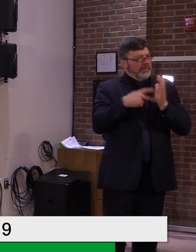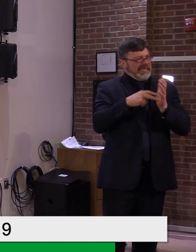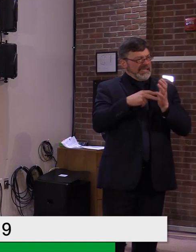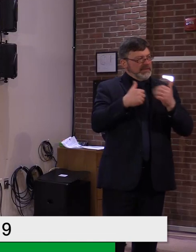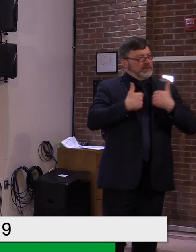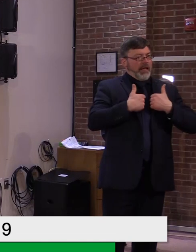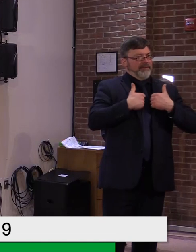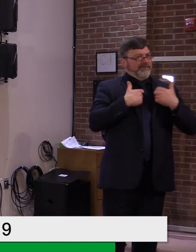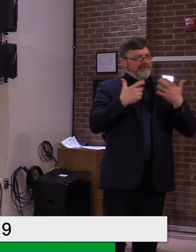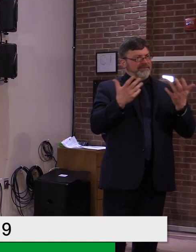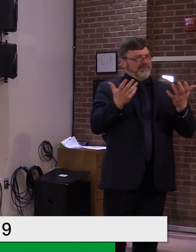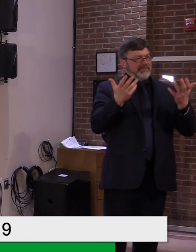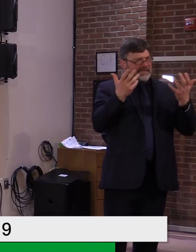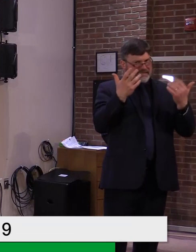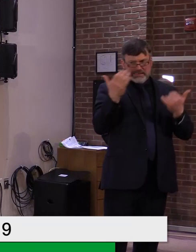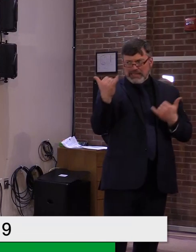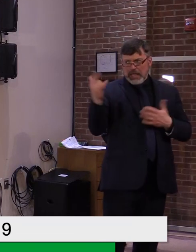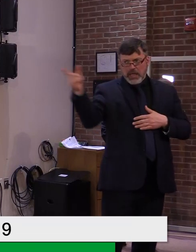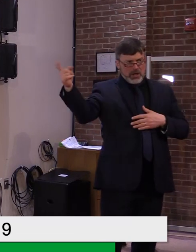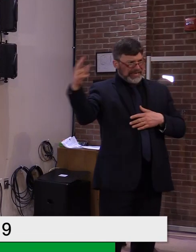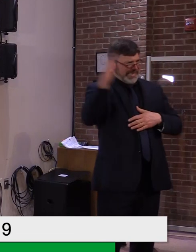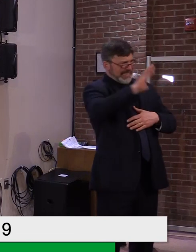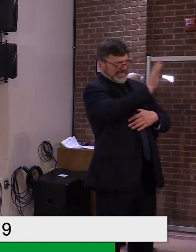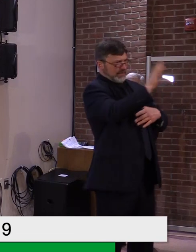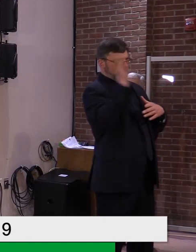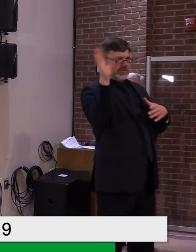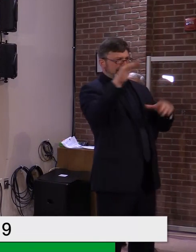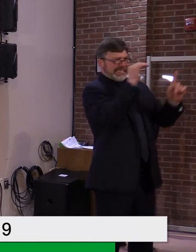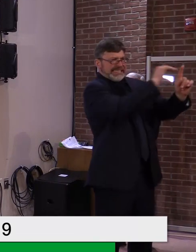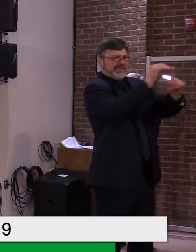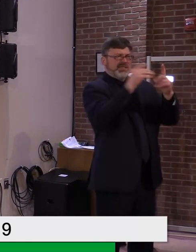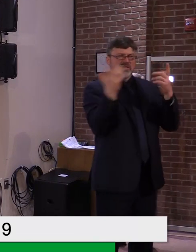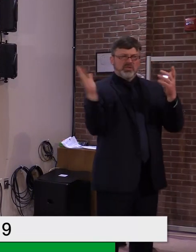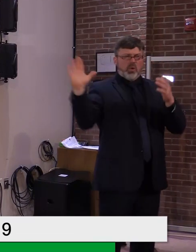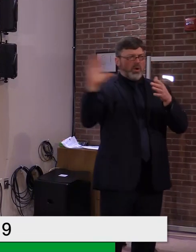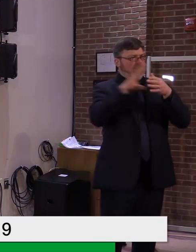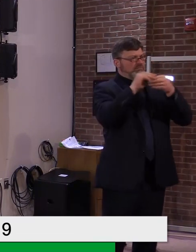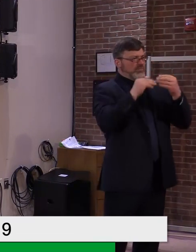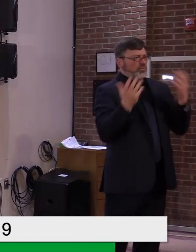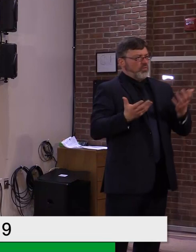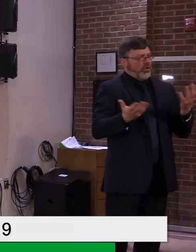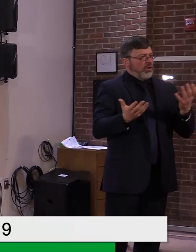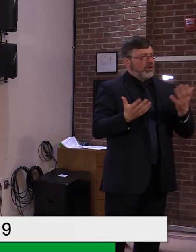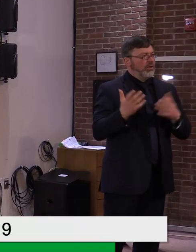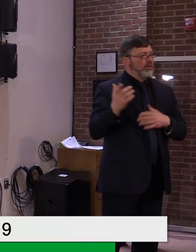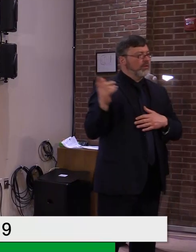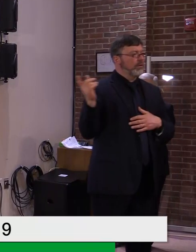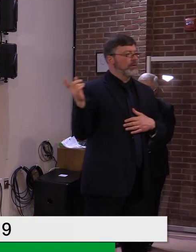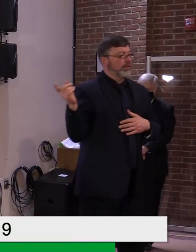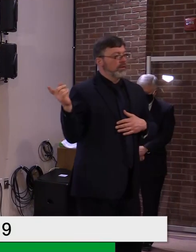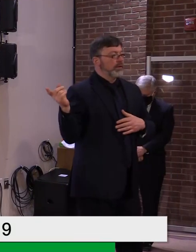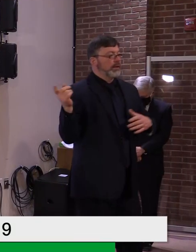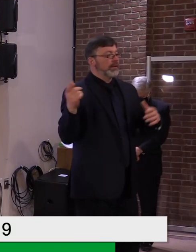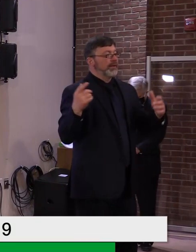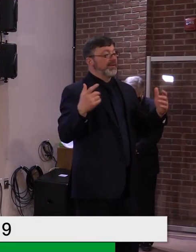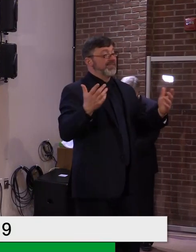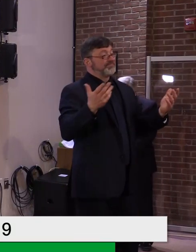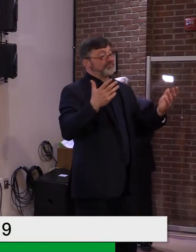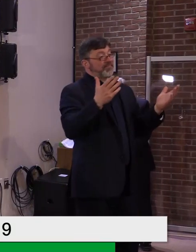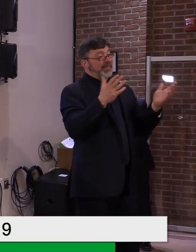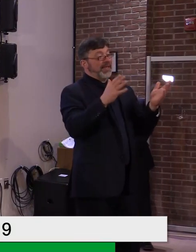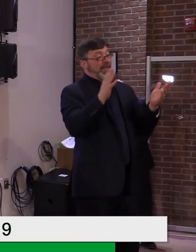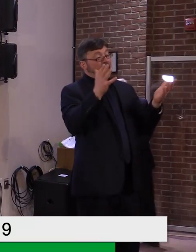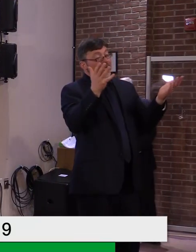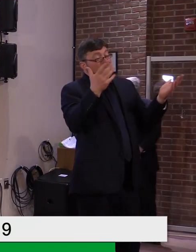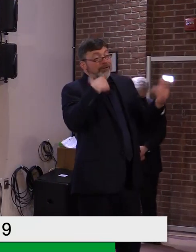you know, I fully appreciate the independent nature of those in the Northeast Kingdom. I think this has been